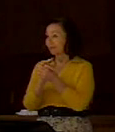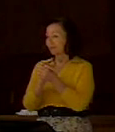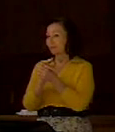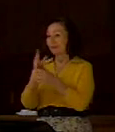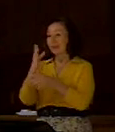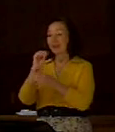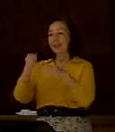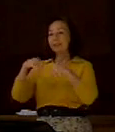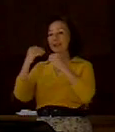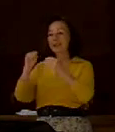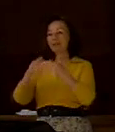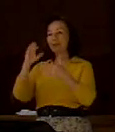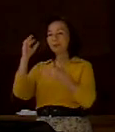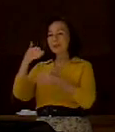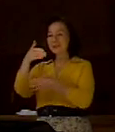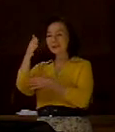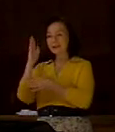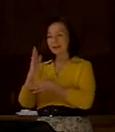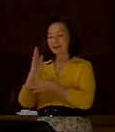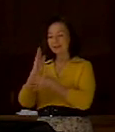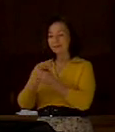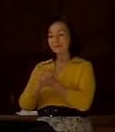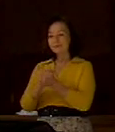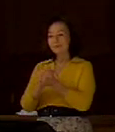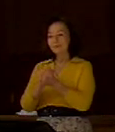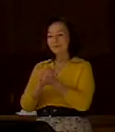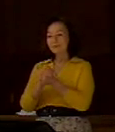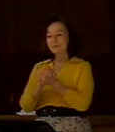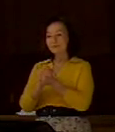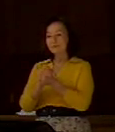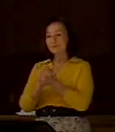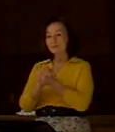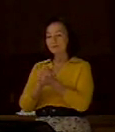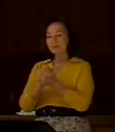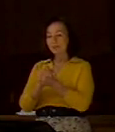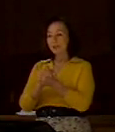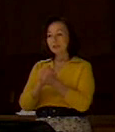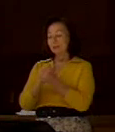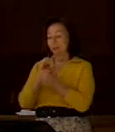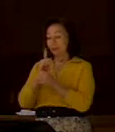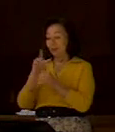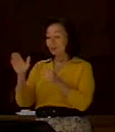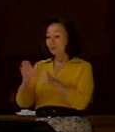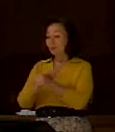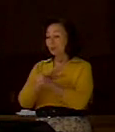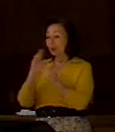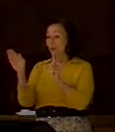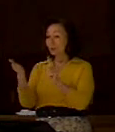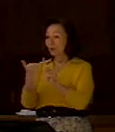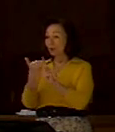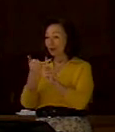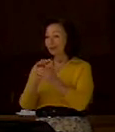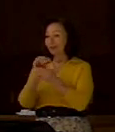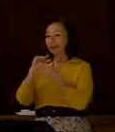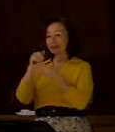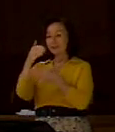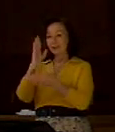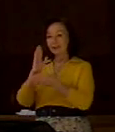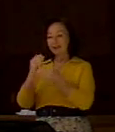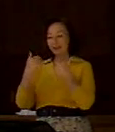and gave glory to God, listen, being fully persuaded that God